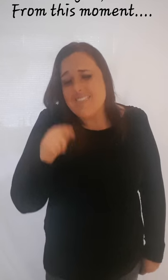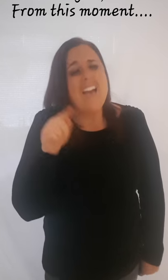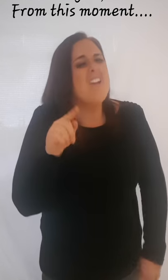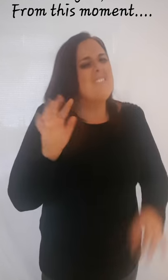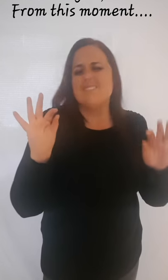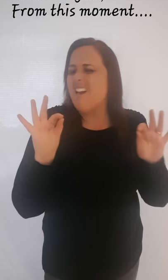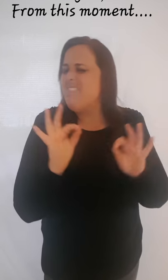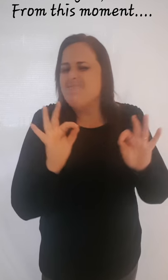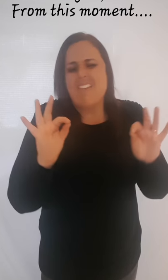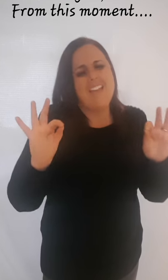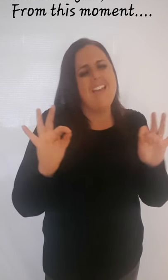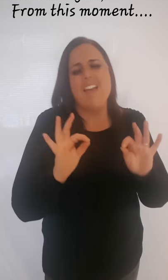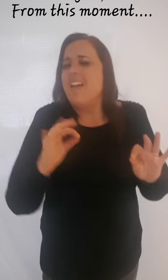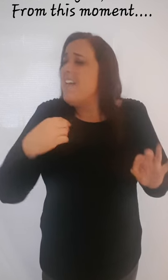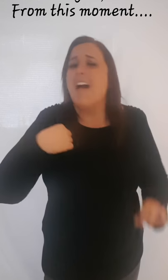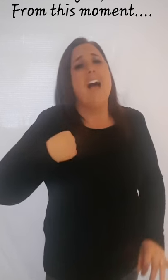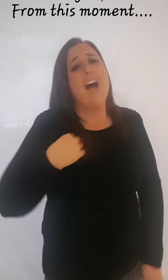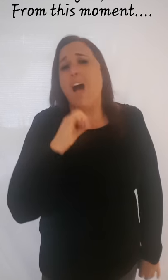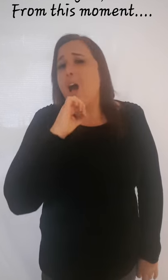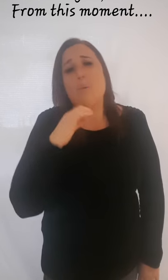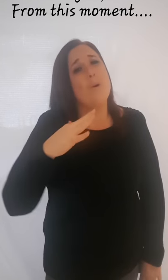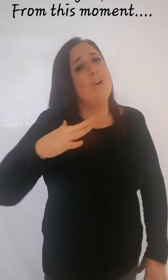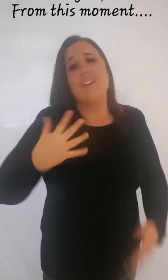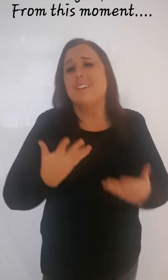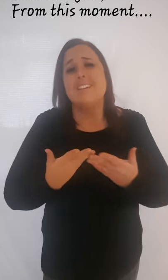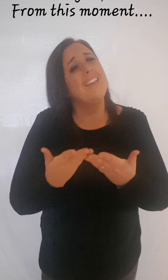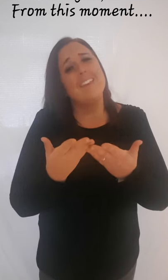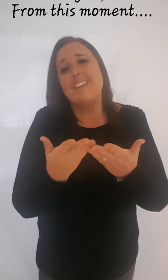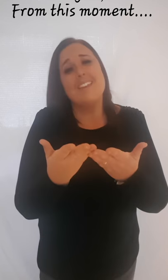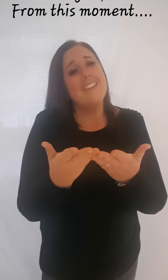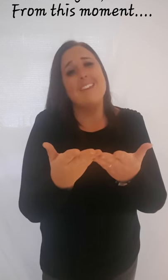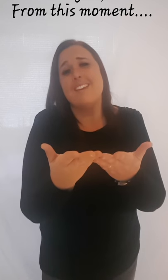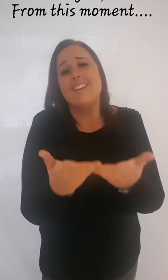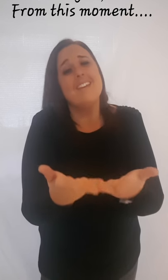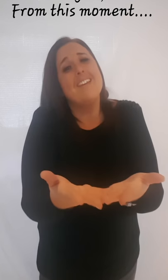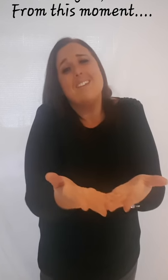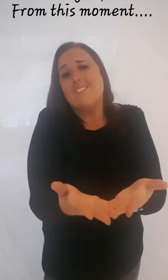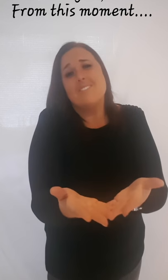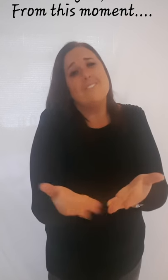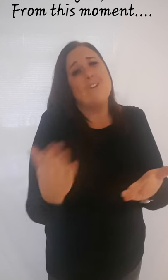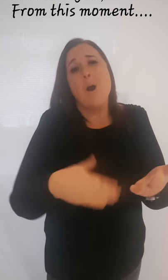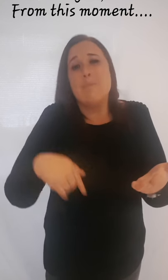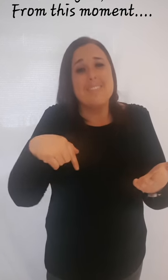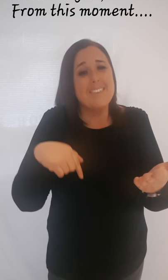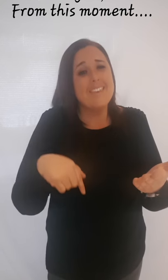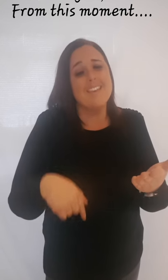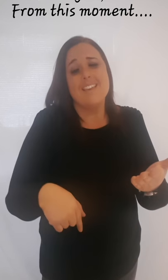there's nothing I wouldn't be. From this